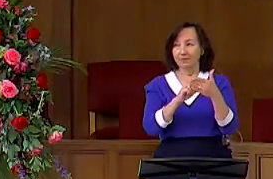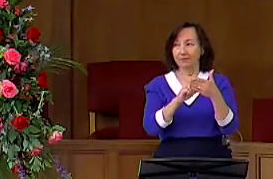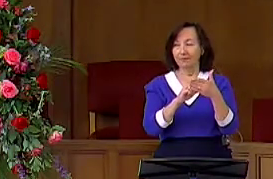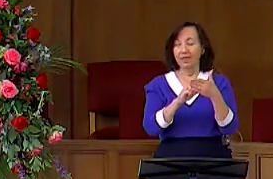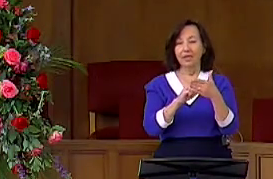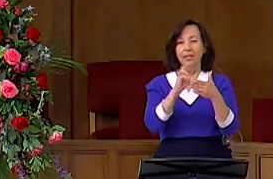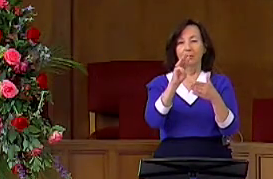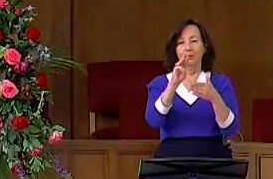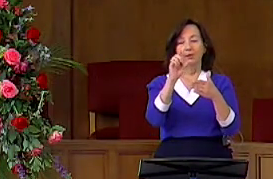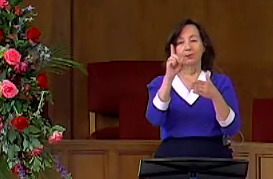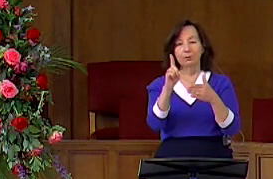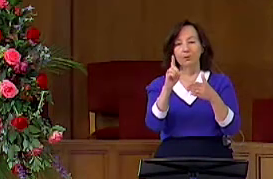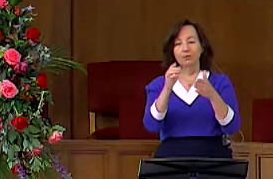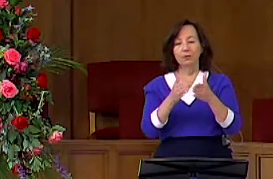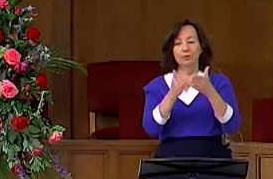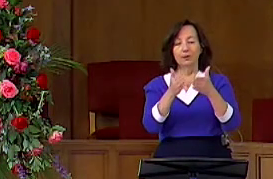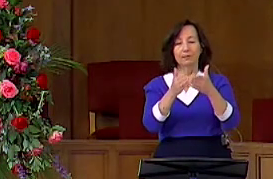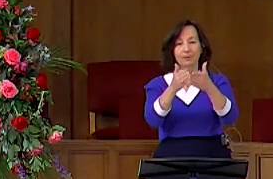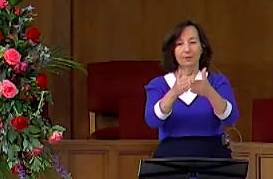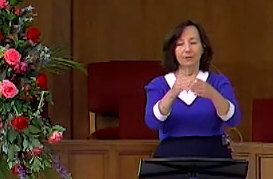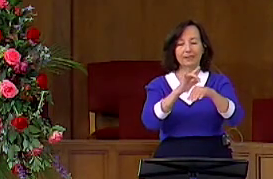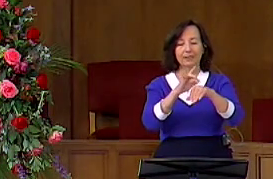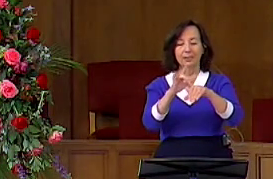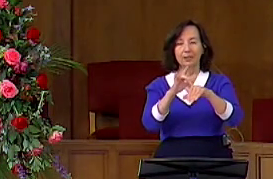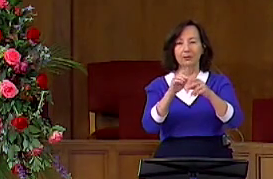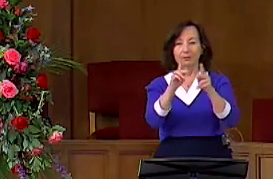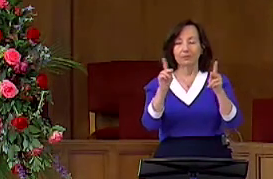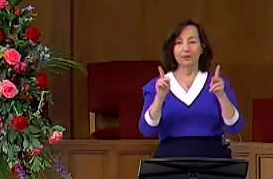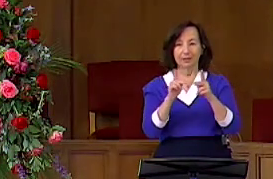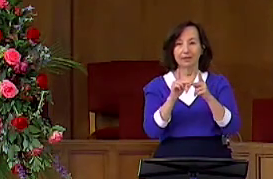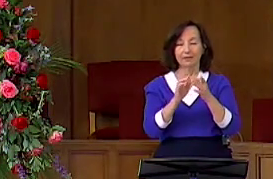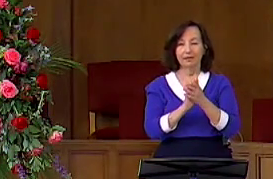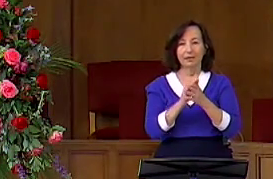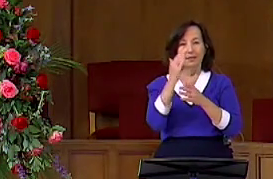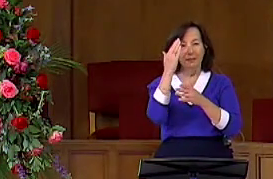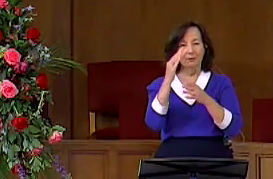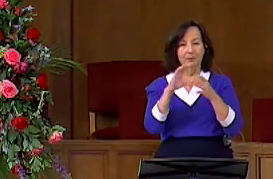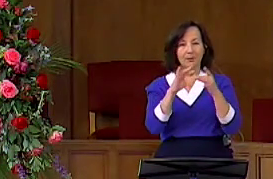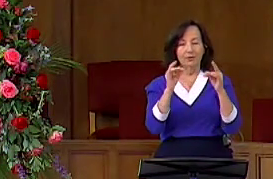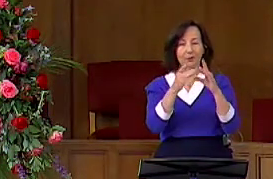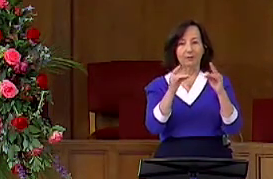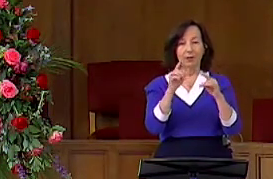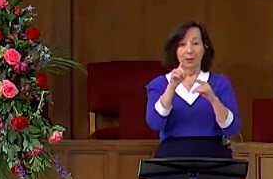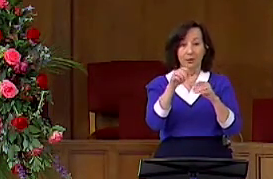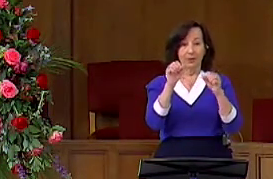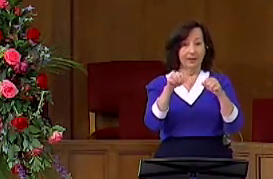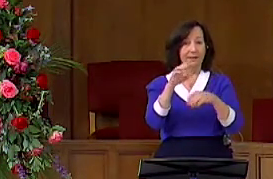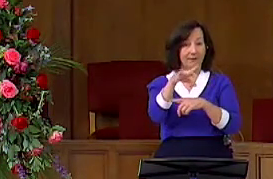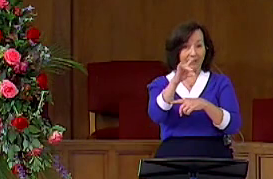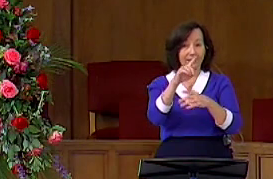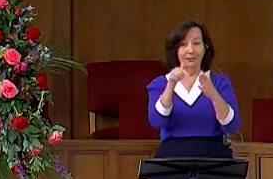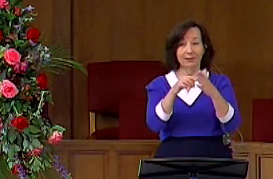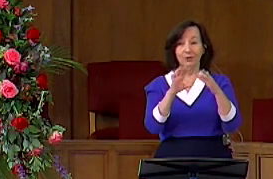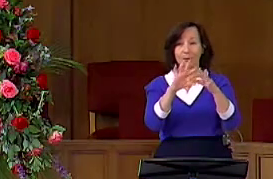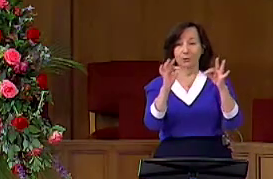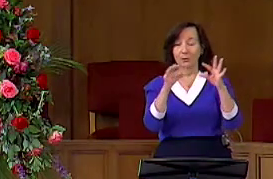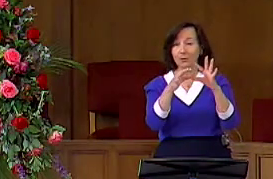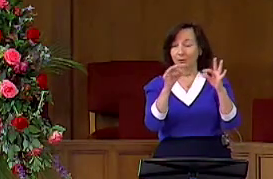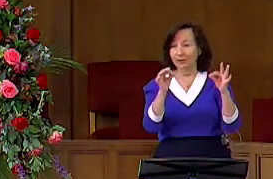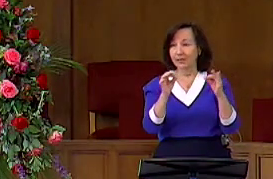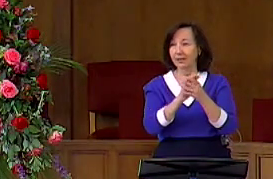a deserted place." As Bob was saying, a familiar story. You can find this particular story